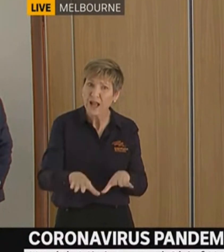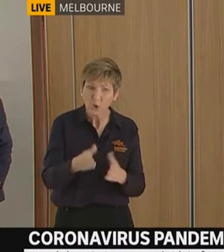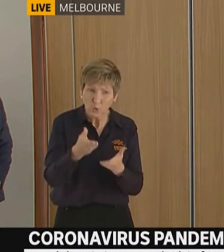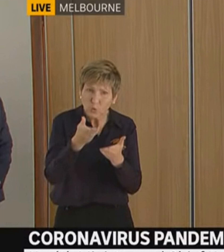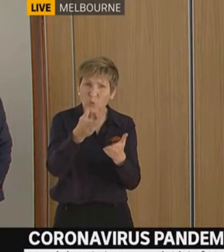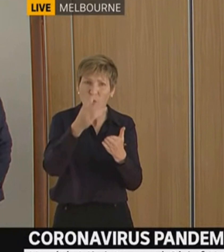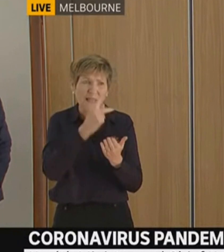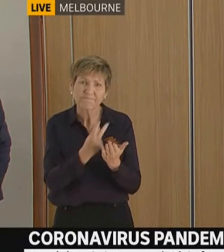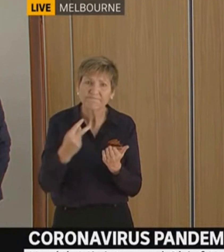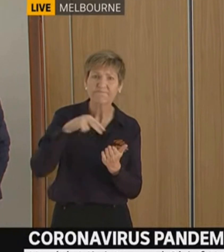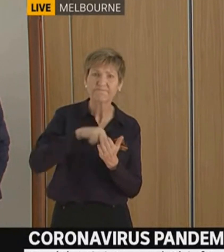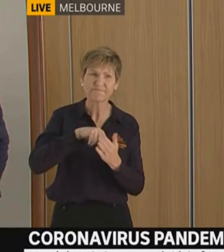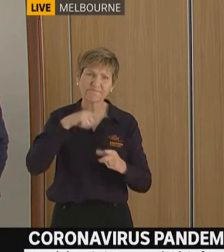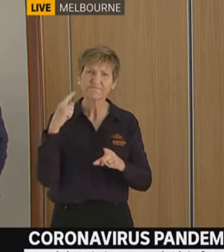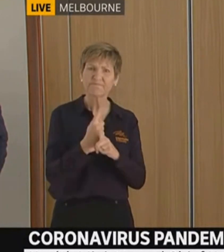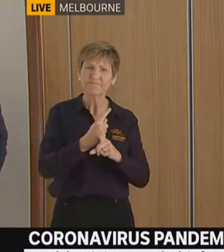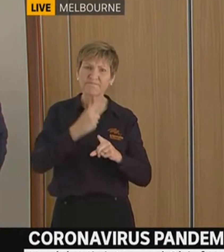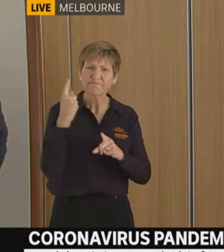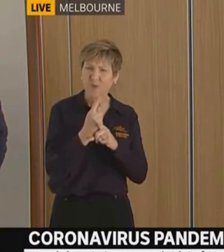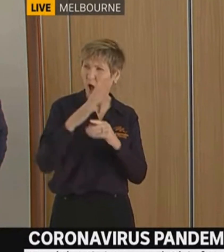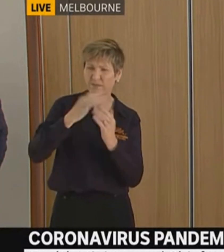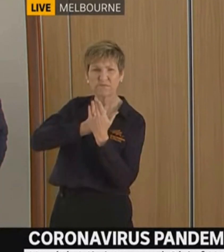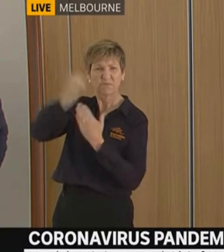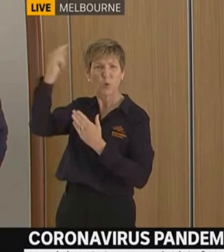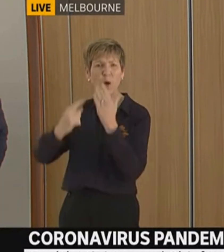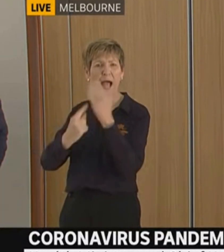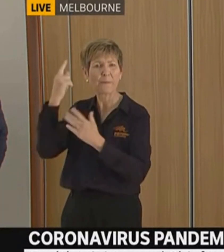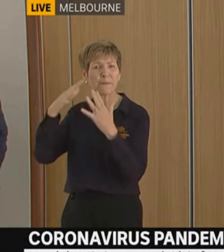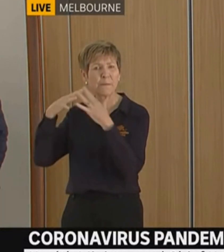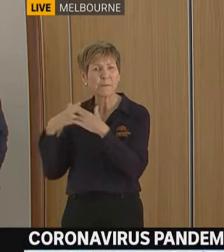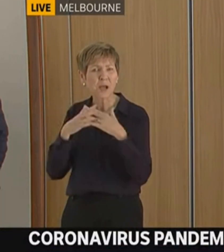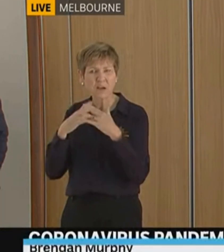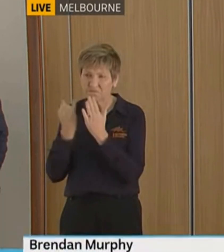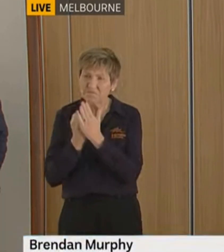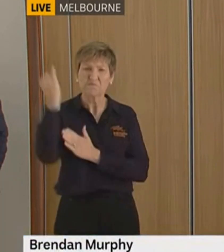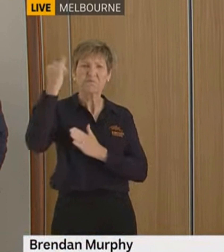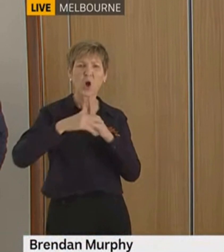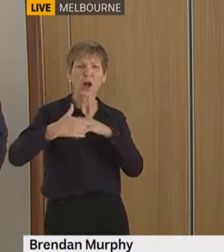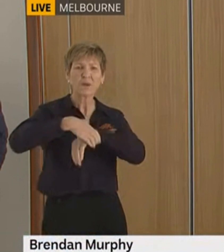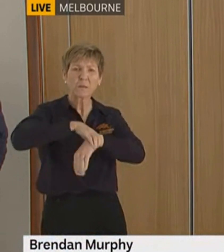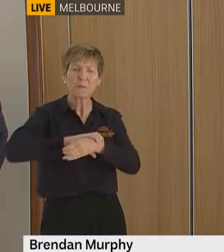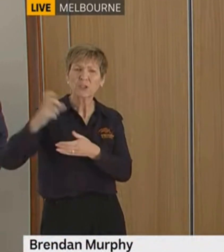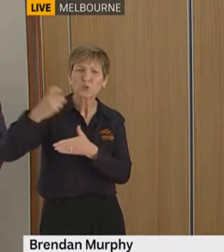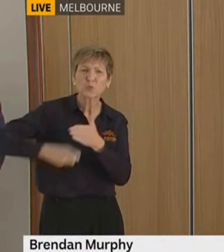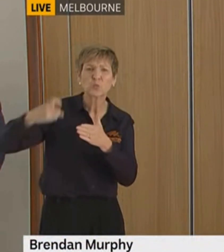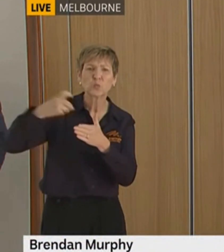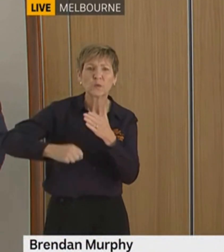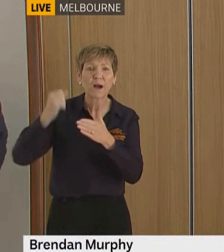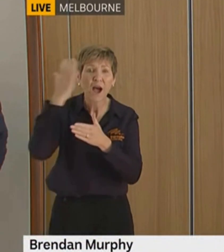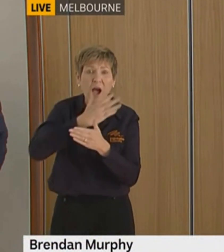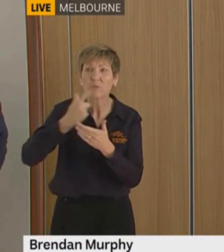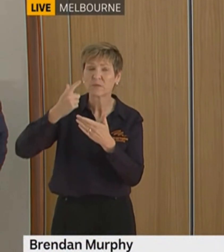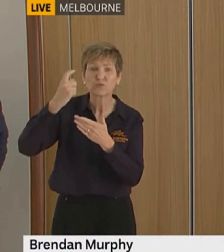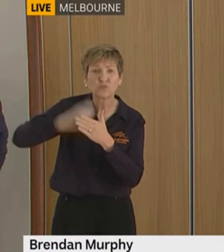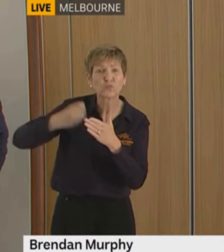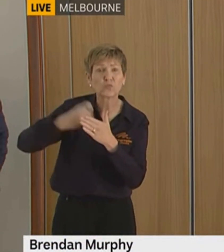and appreciate the passion for this cause. But as we've gone through this pandemic, a key